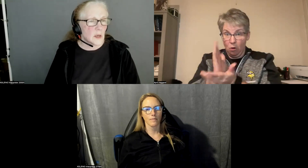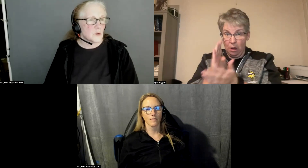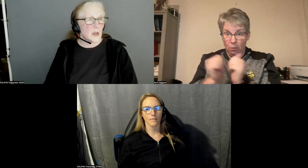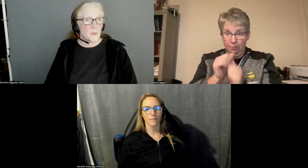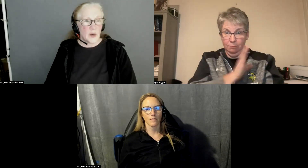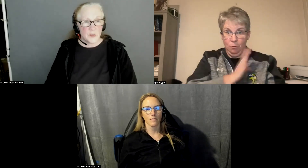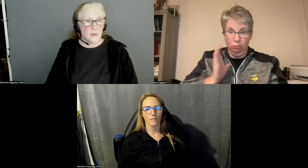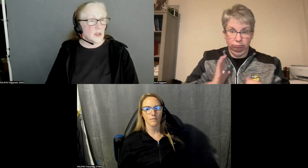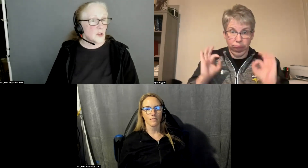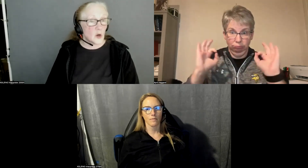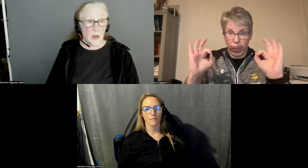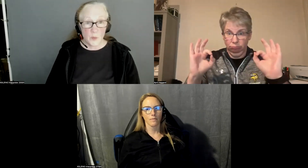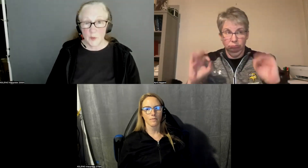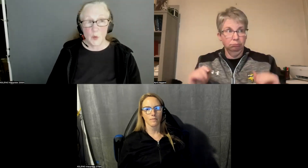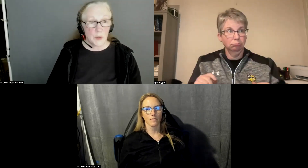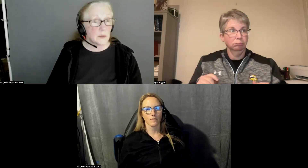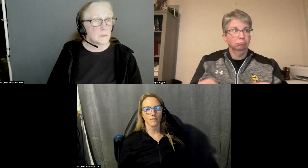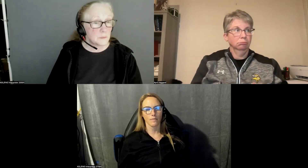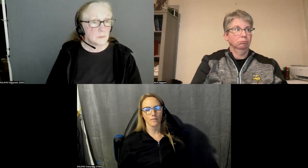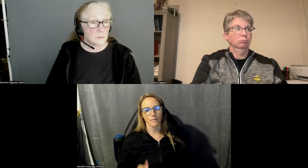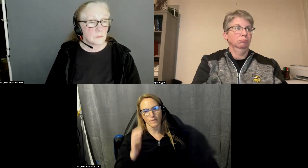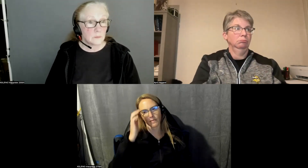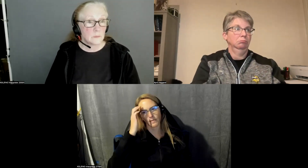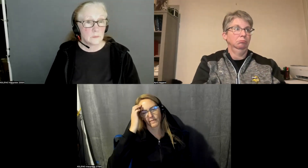and do that comparison if that's all right with the board.